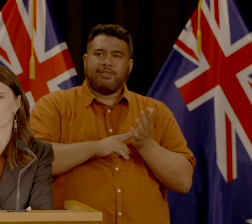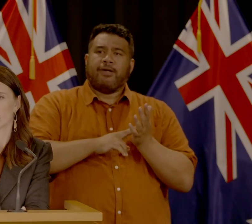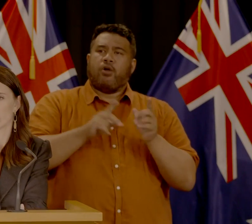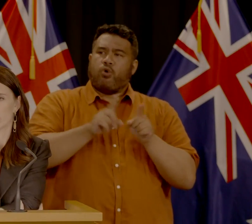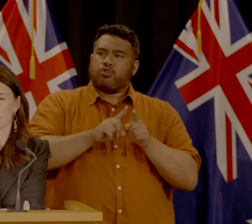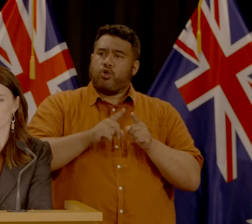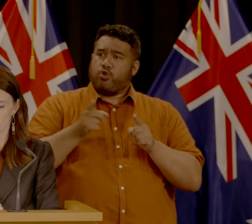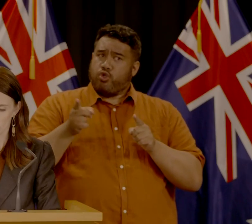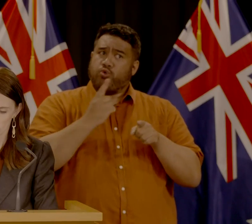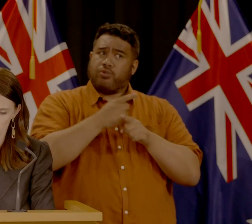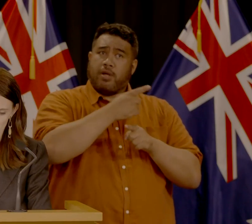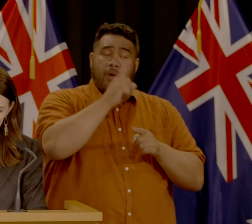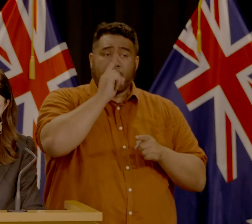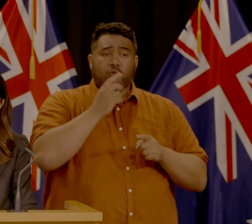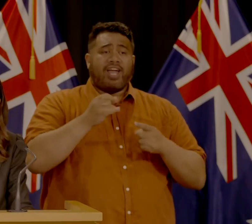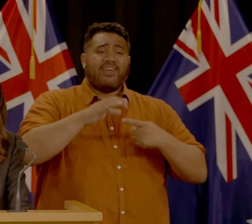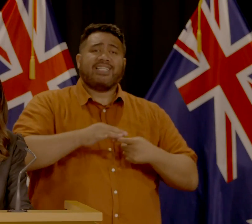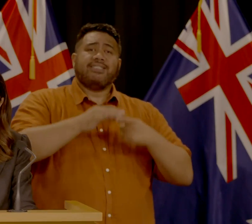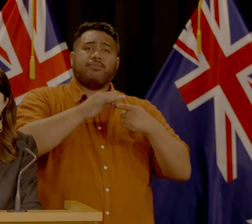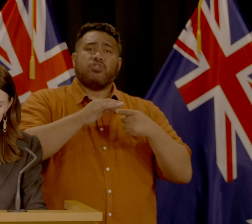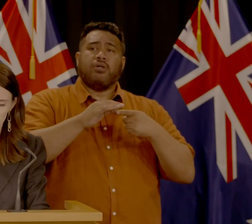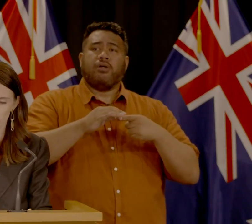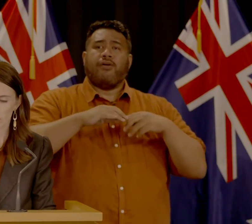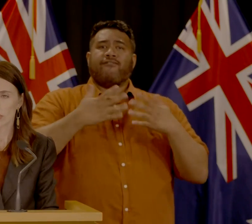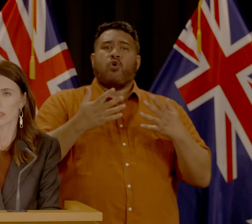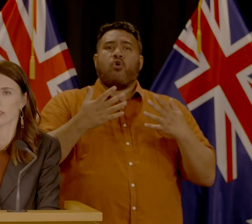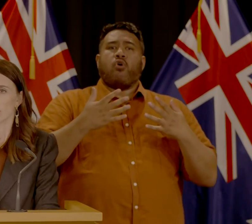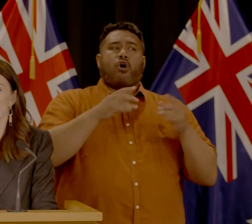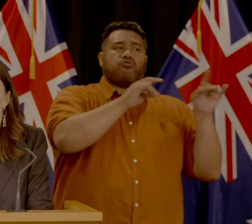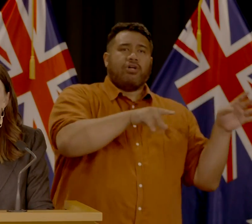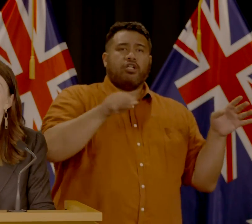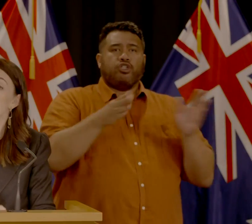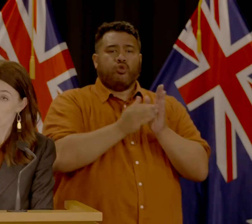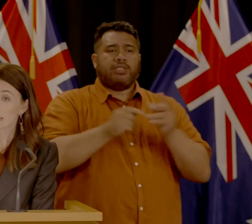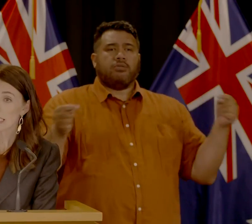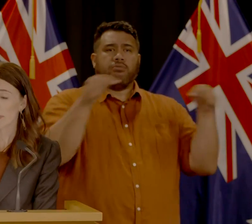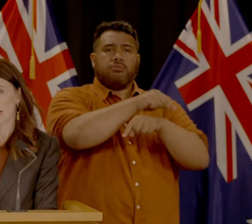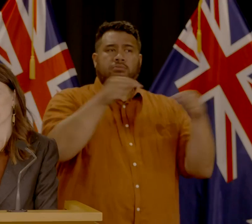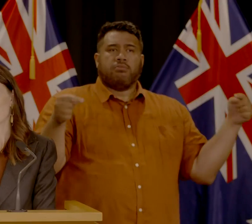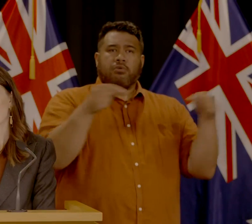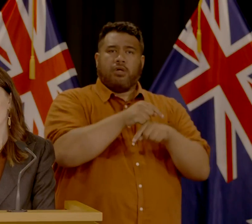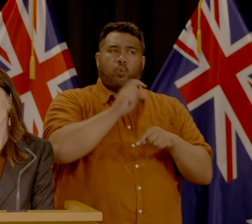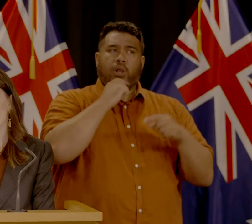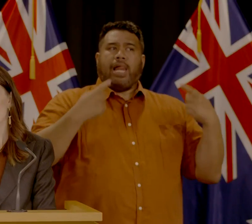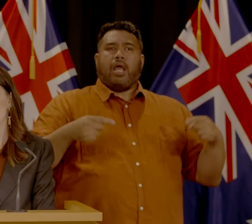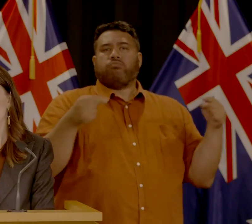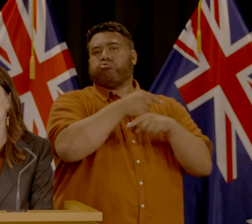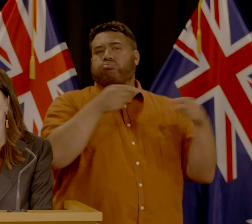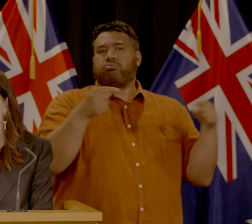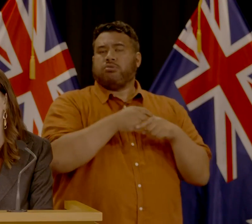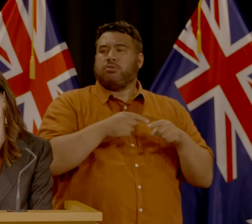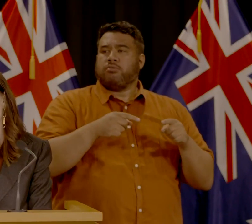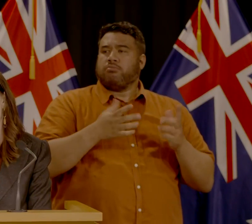perhaps having an exemption for trans-person travel? Yes, I did speak to Prime Minister Scott